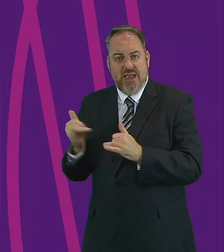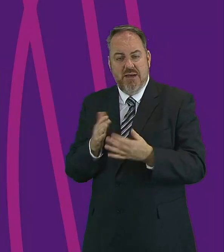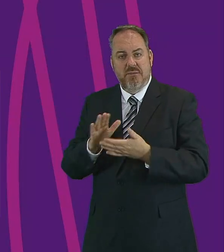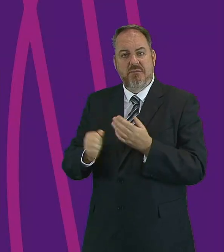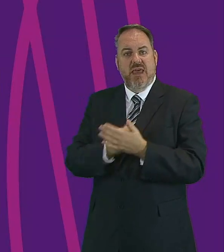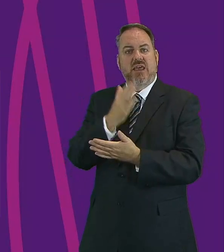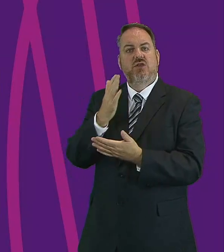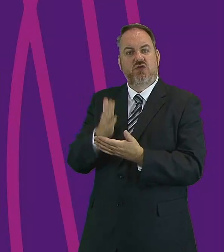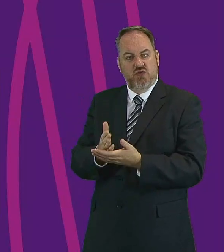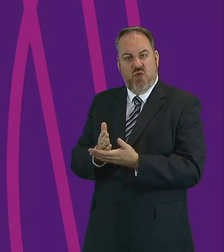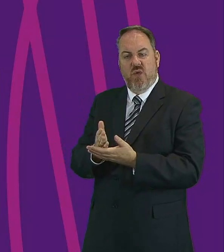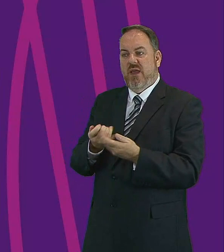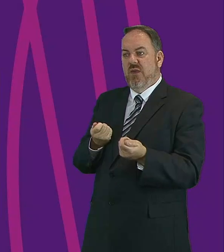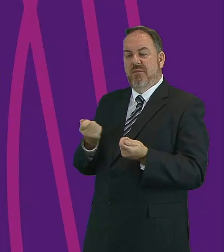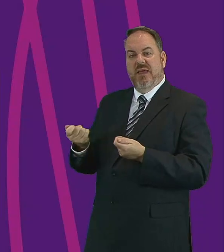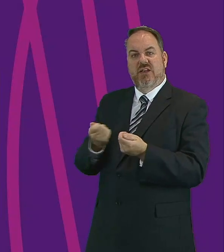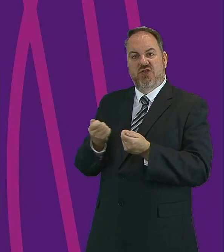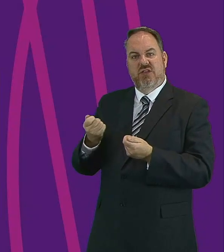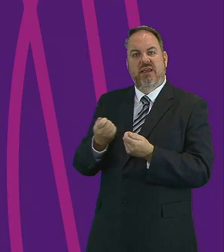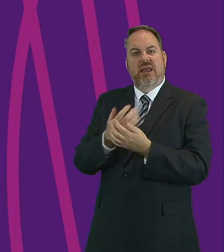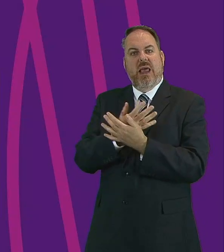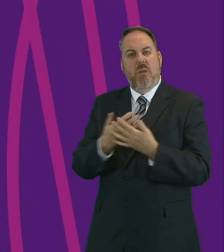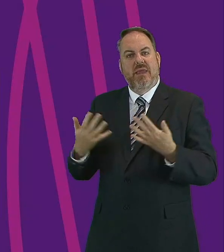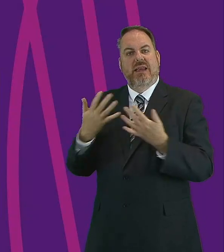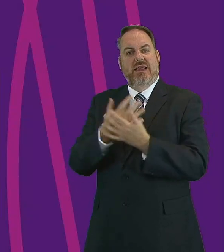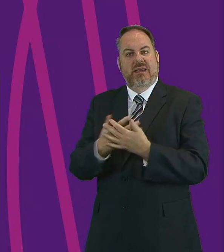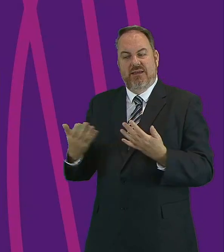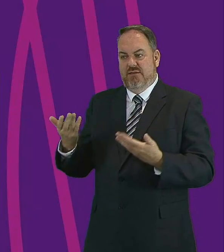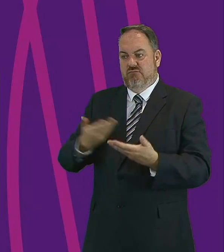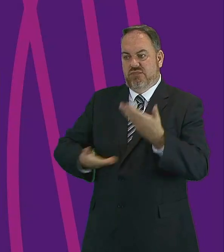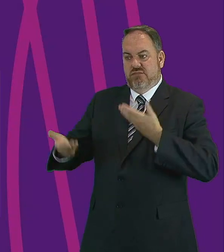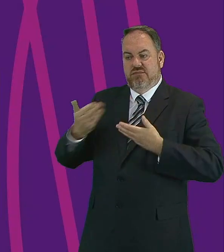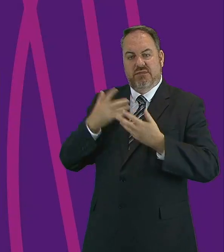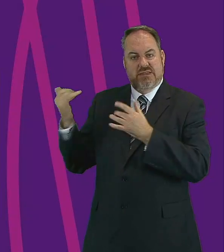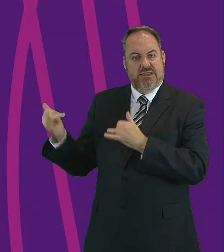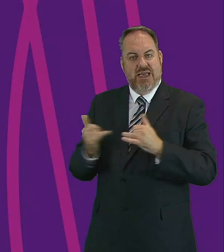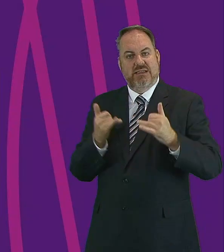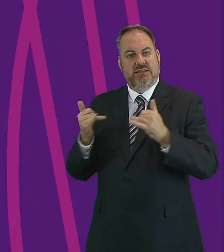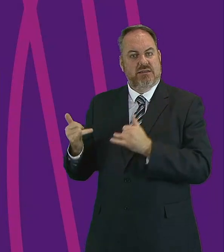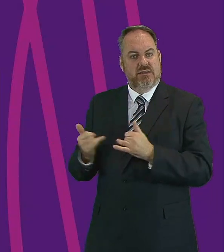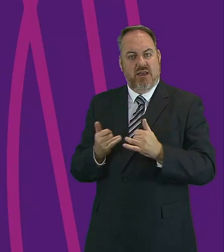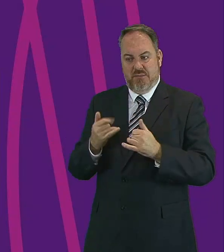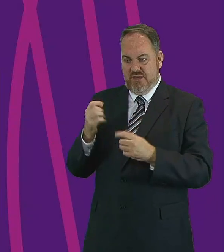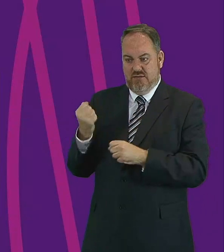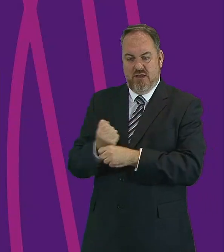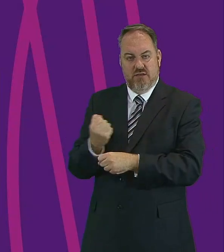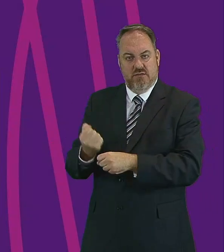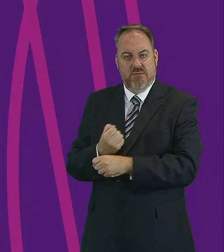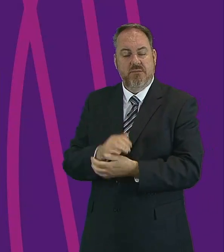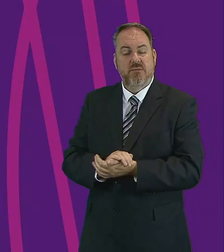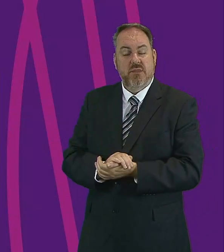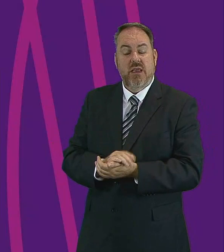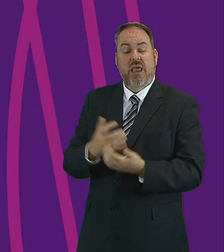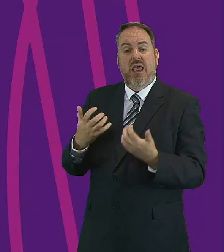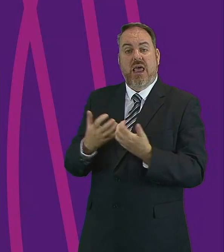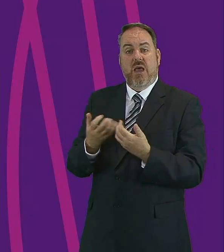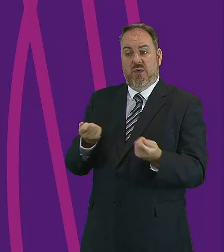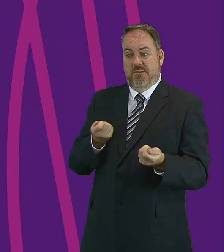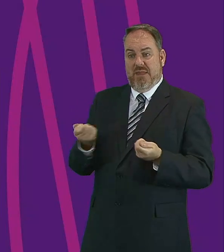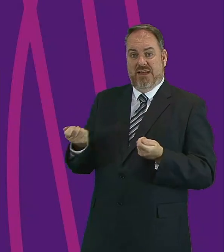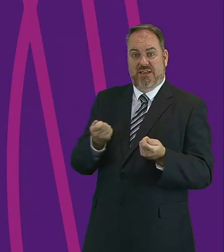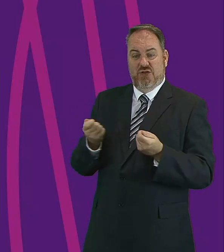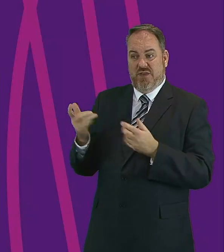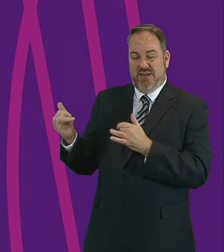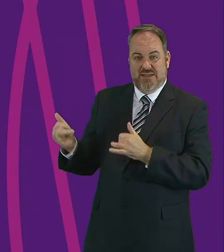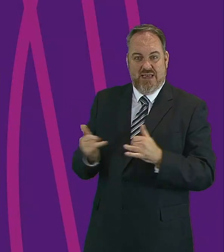UK-wide system is going where it is most needed. Testing demand and the delivery of tests will always, given the nature of what